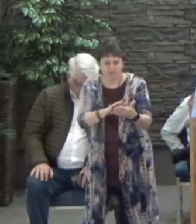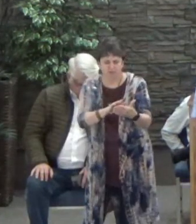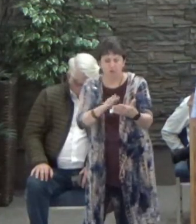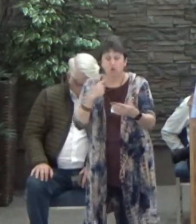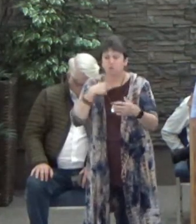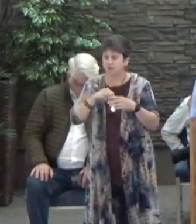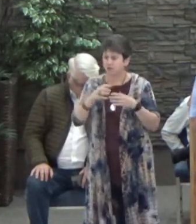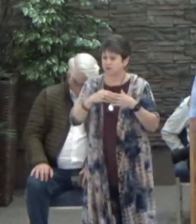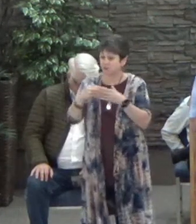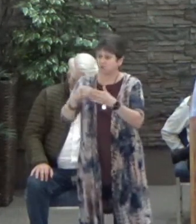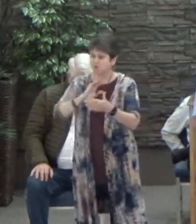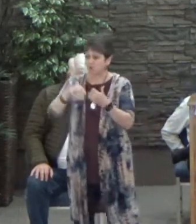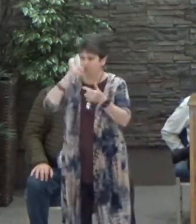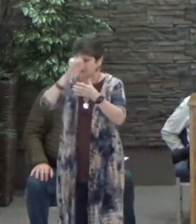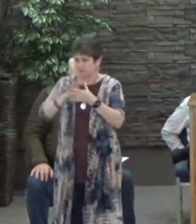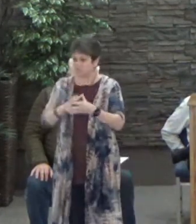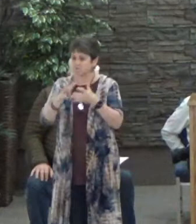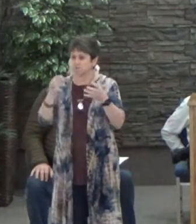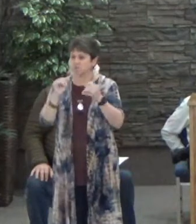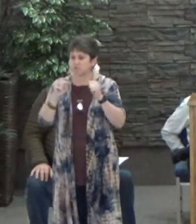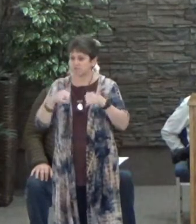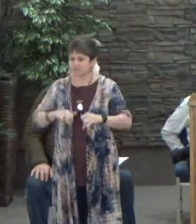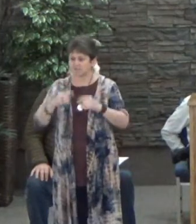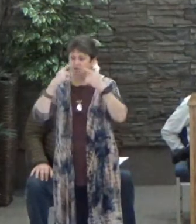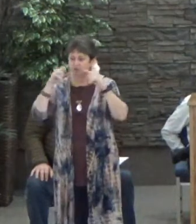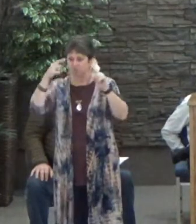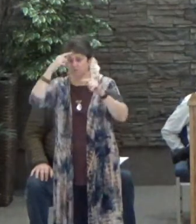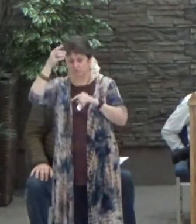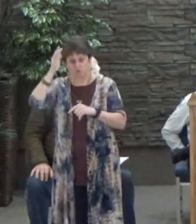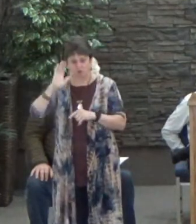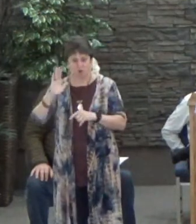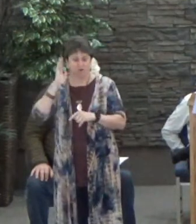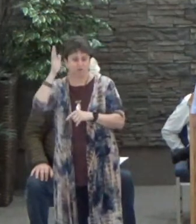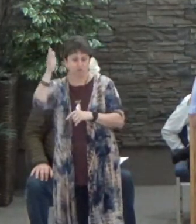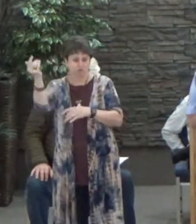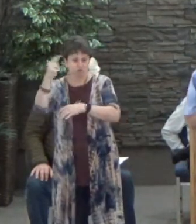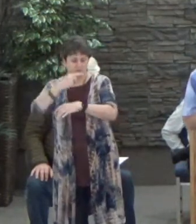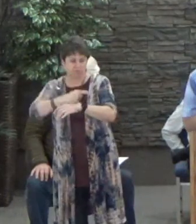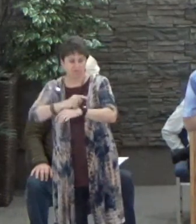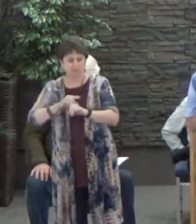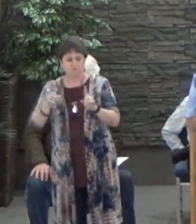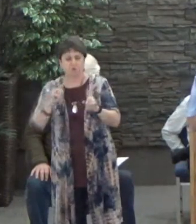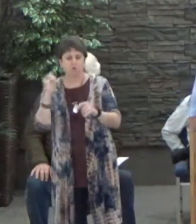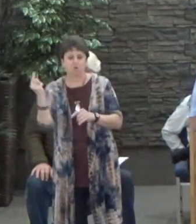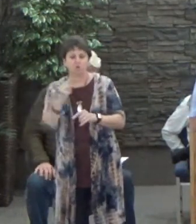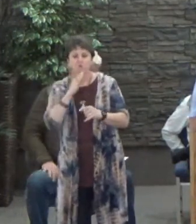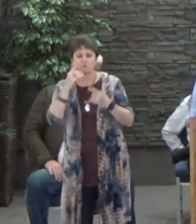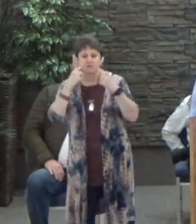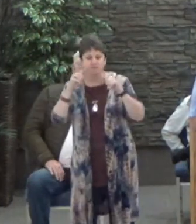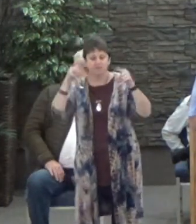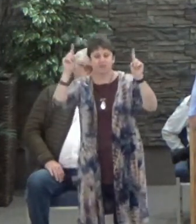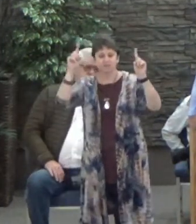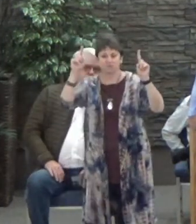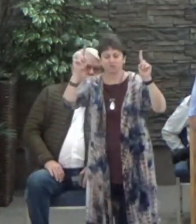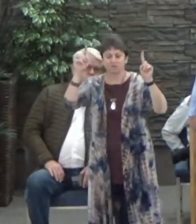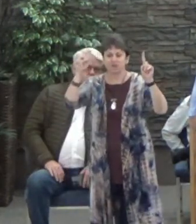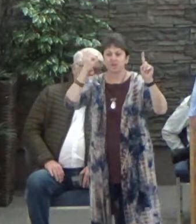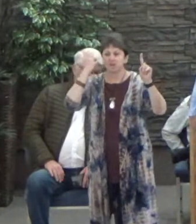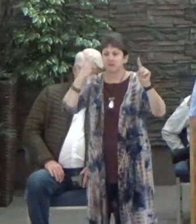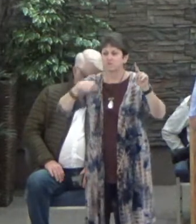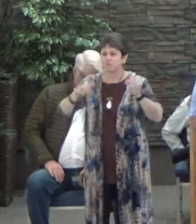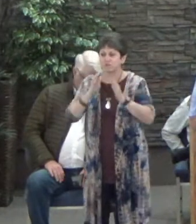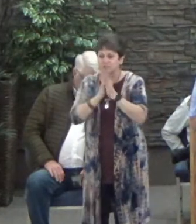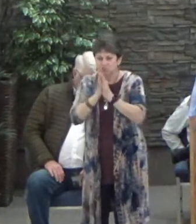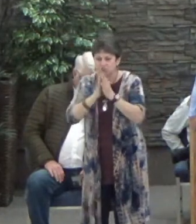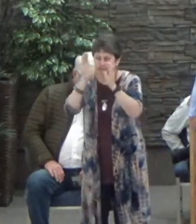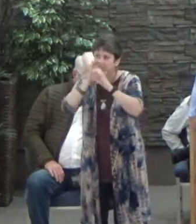in leadership all believe there is much we can still accomplish for God in the days ahead, but we will only be successful if we